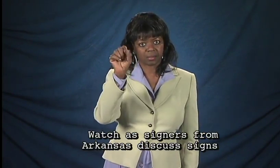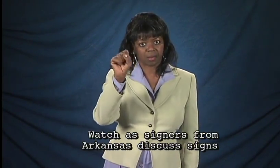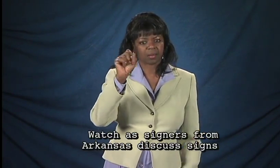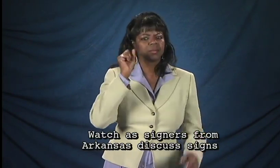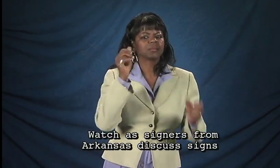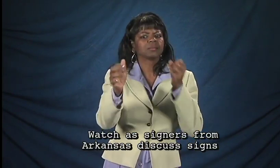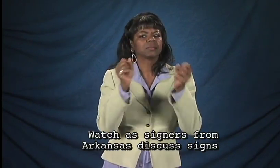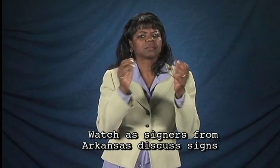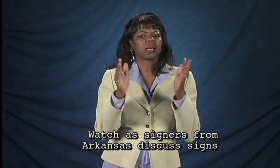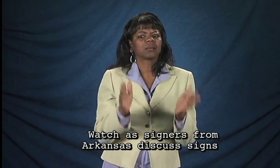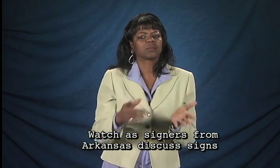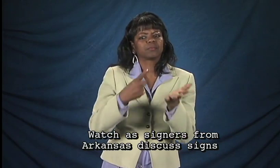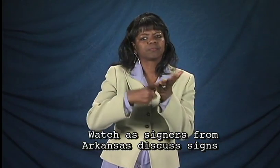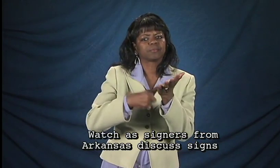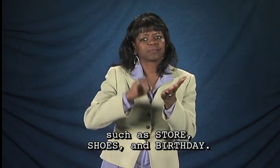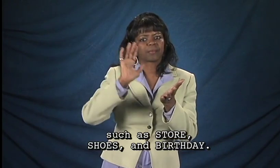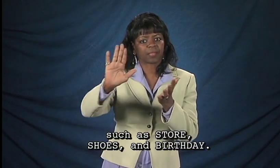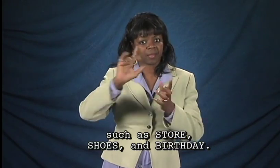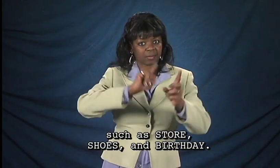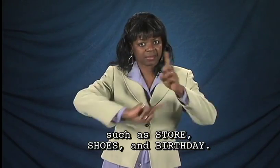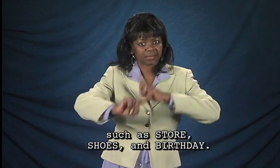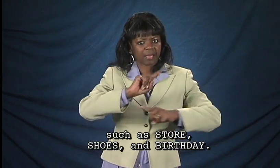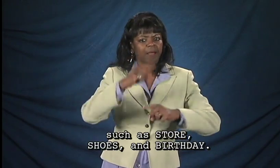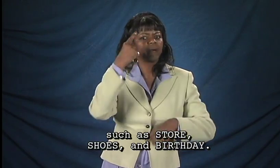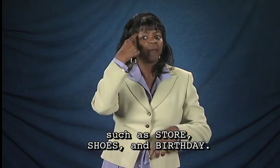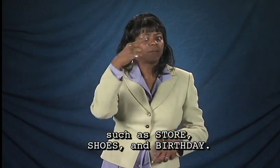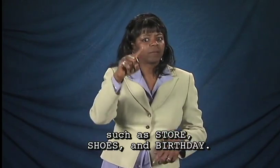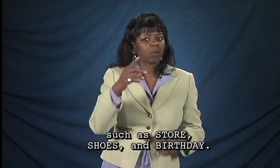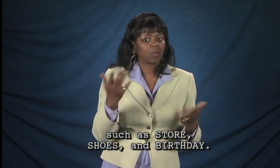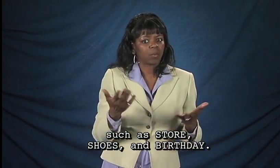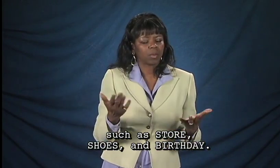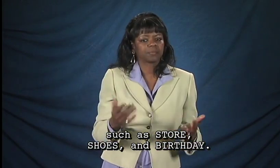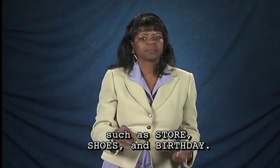from Arkansas discuss signs such as store,